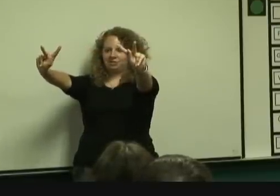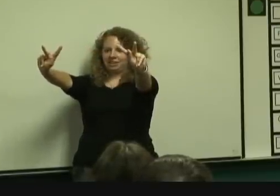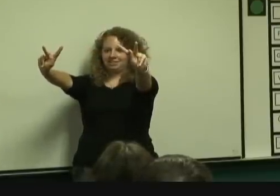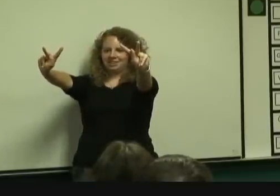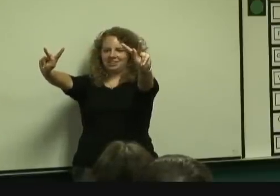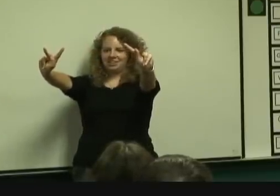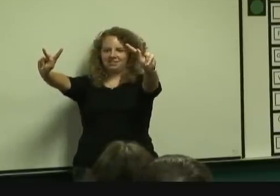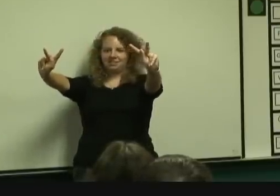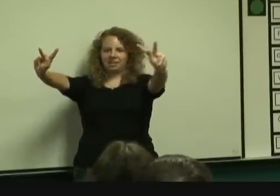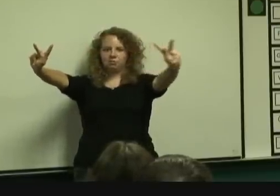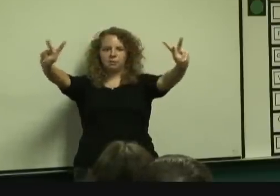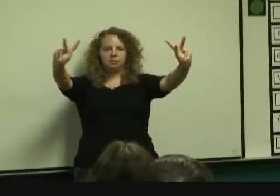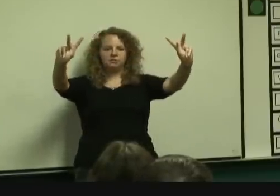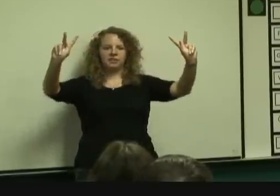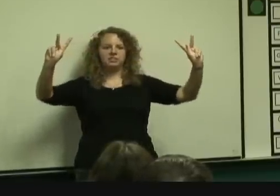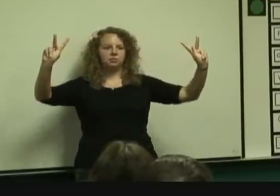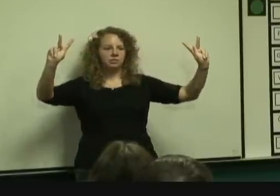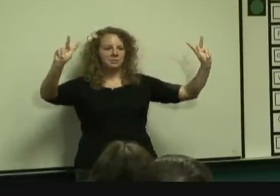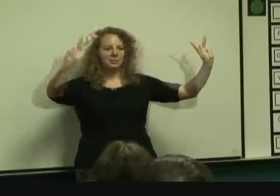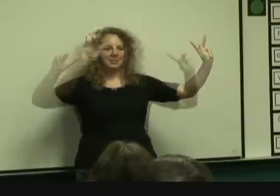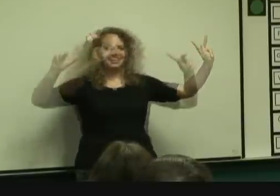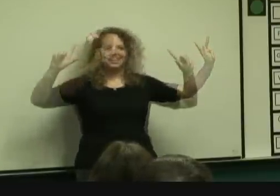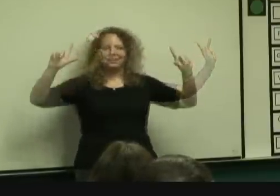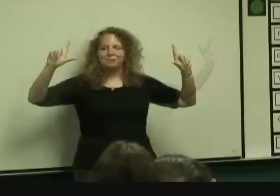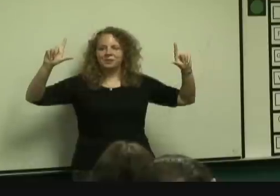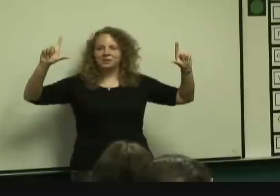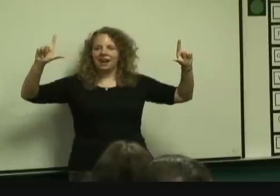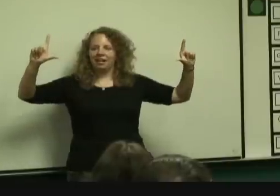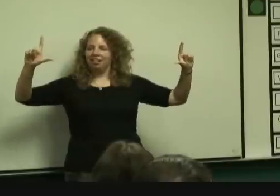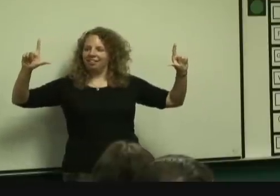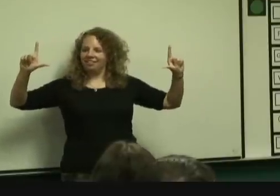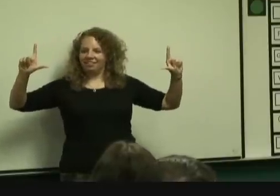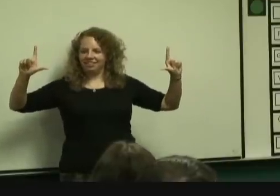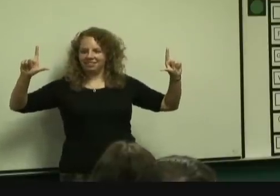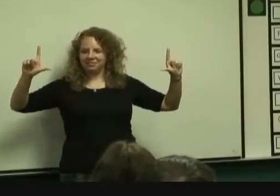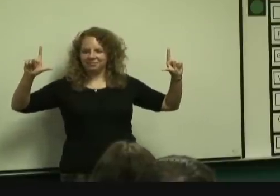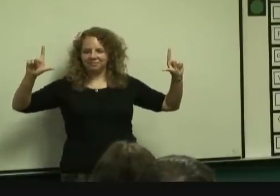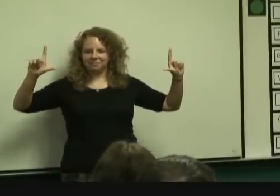You guys got it? Okay, remember to face it towards me so I can see. And you go to L.